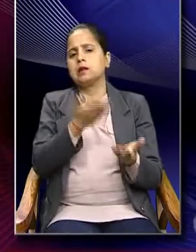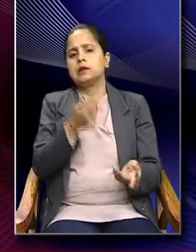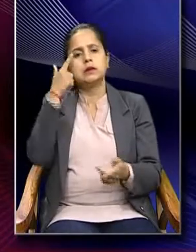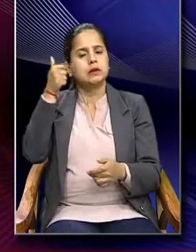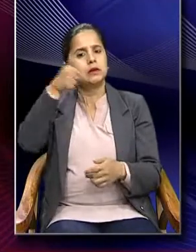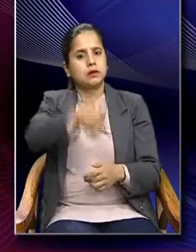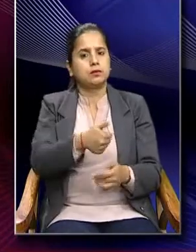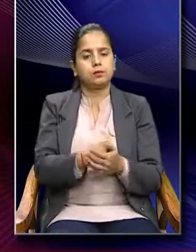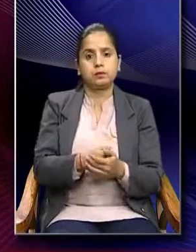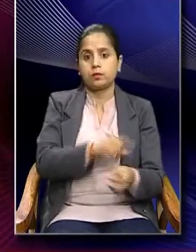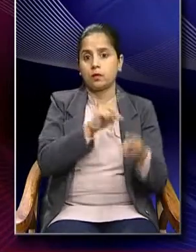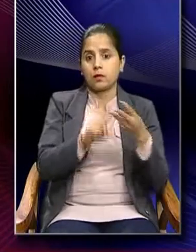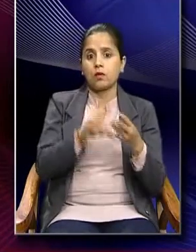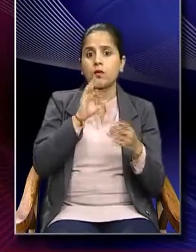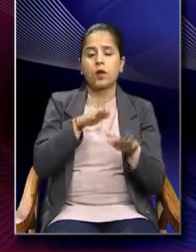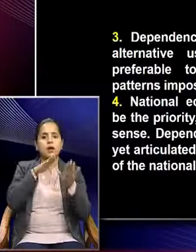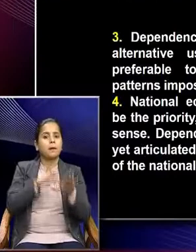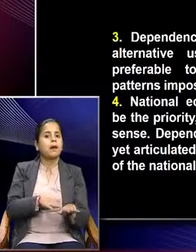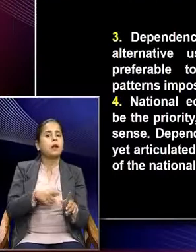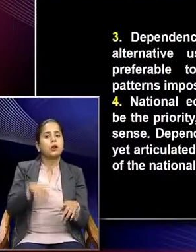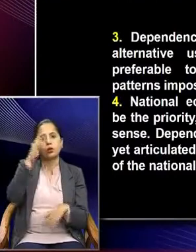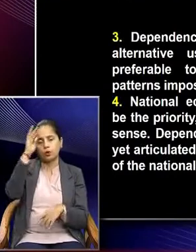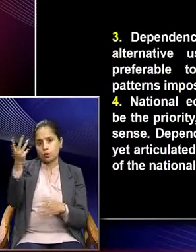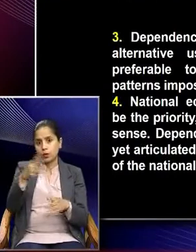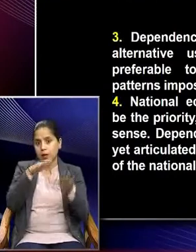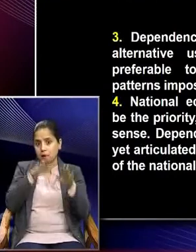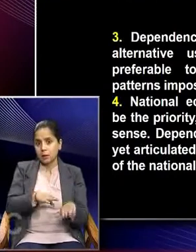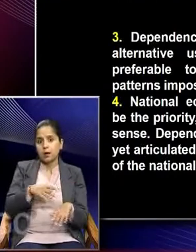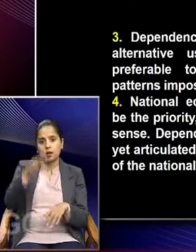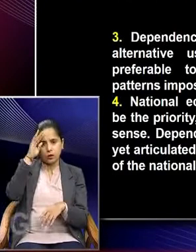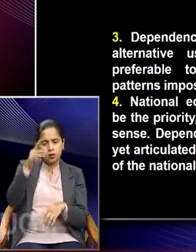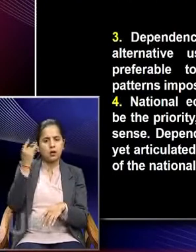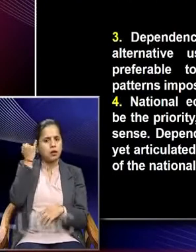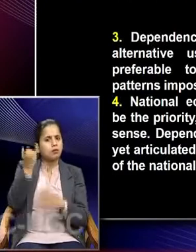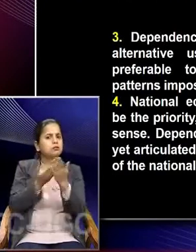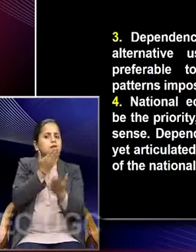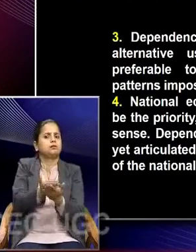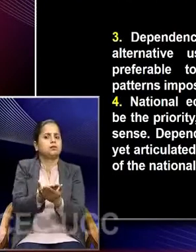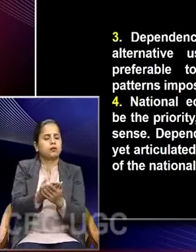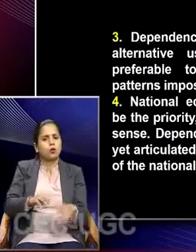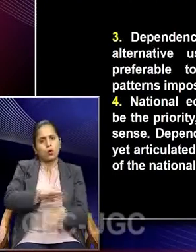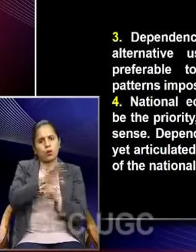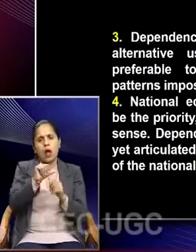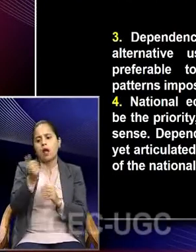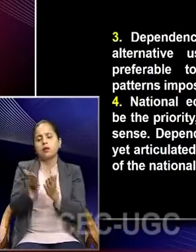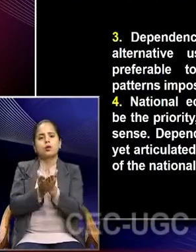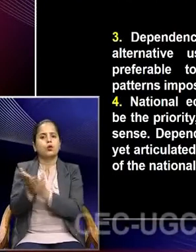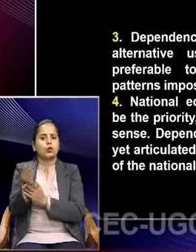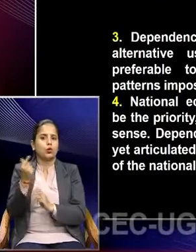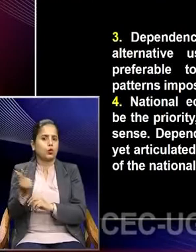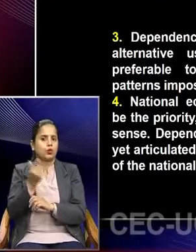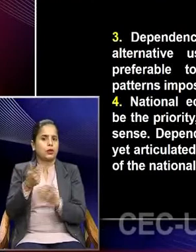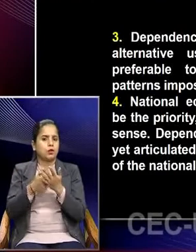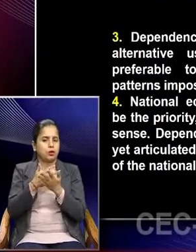Third core assumption of dependency theory is that dependency theorists, they suggest that alternative uses of